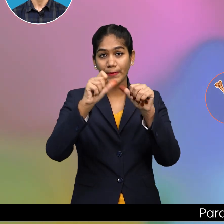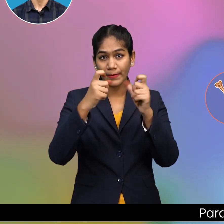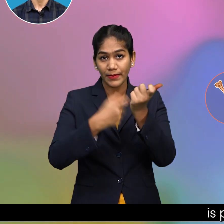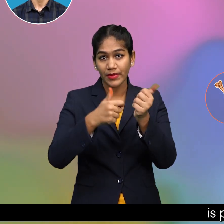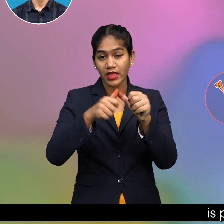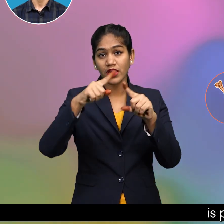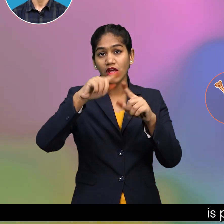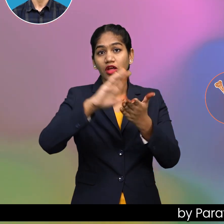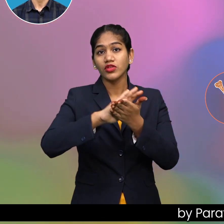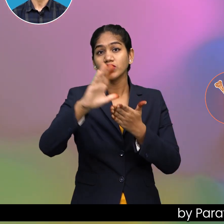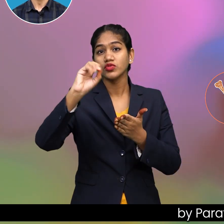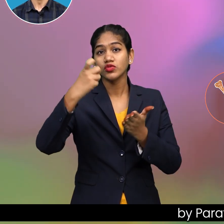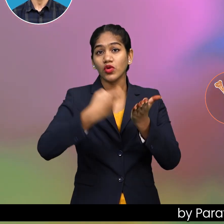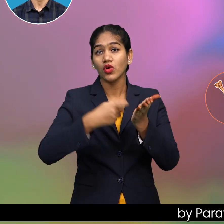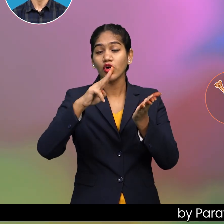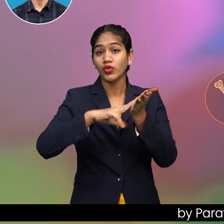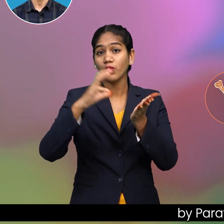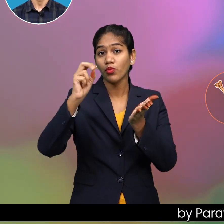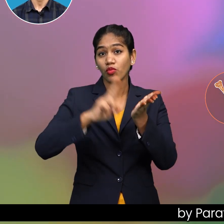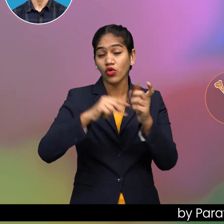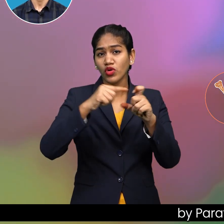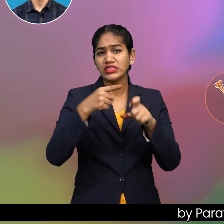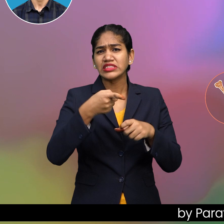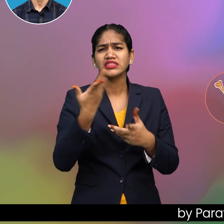parathormone is produced by parathyroid glands.